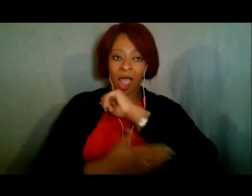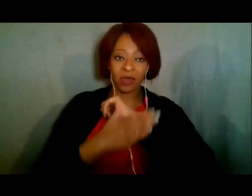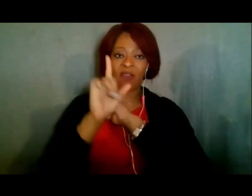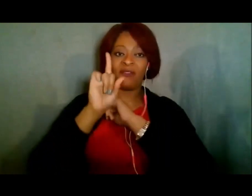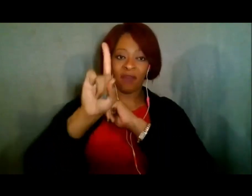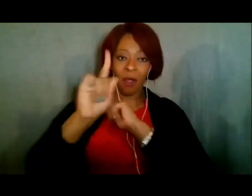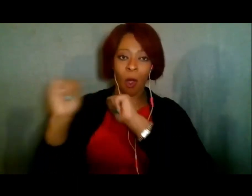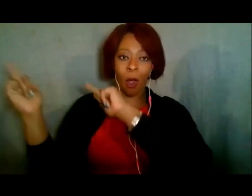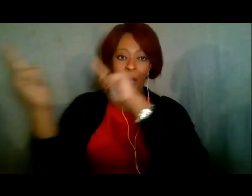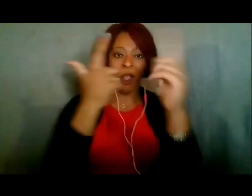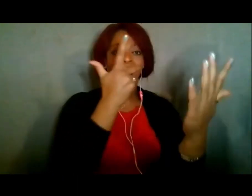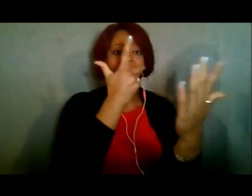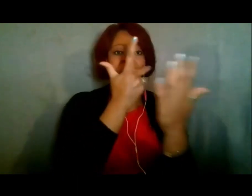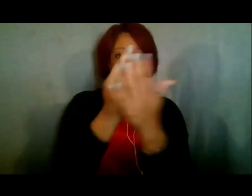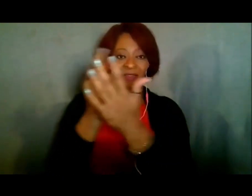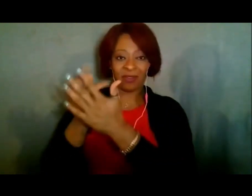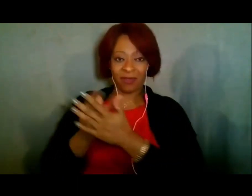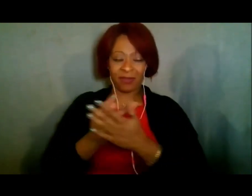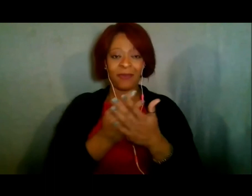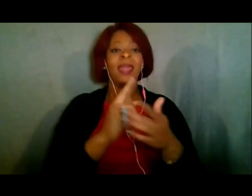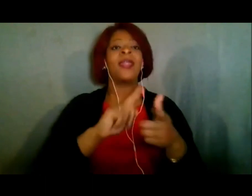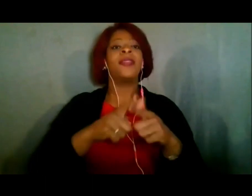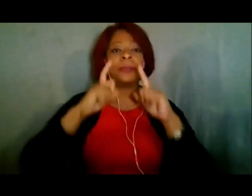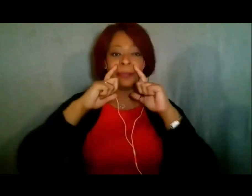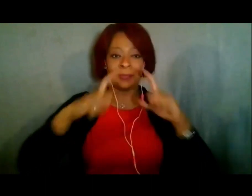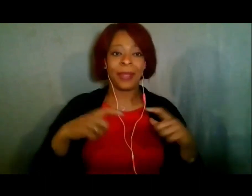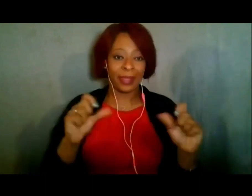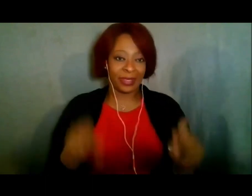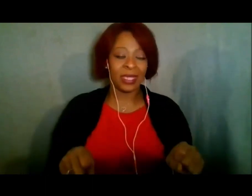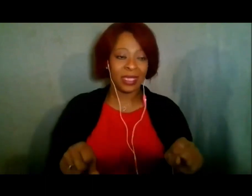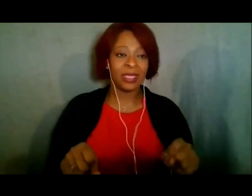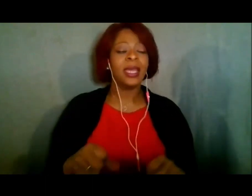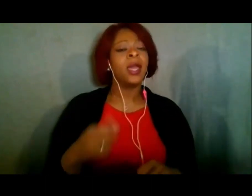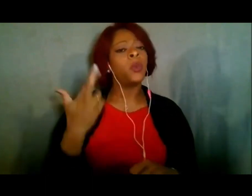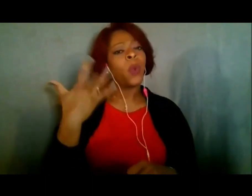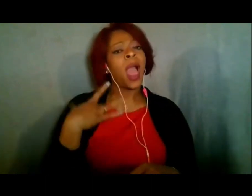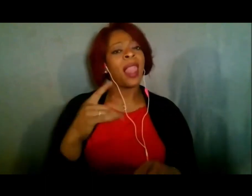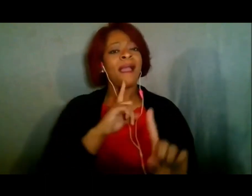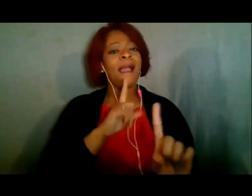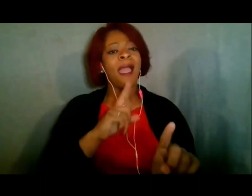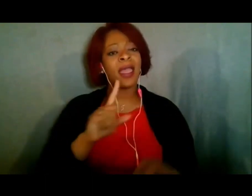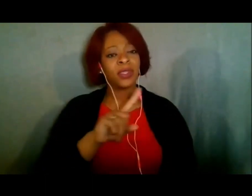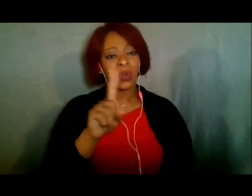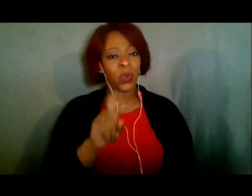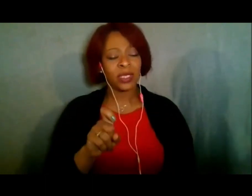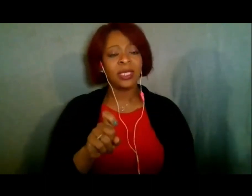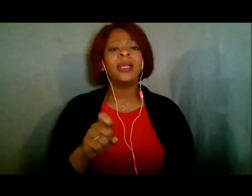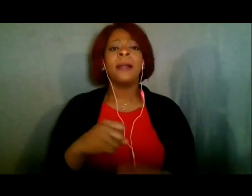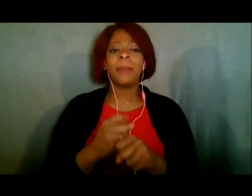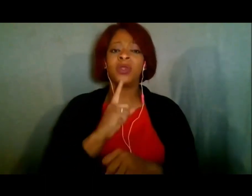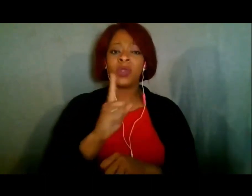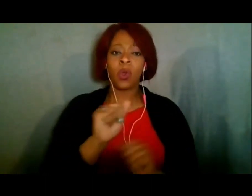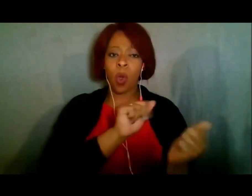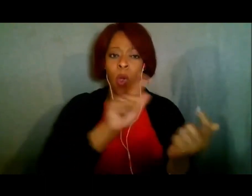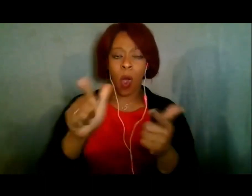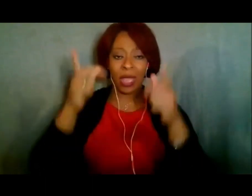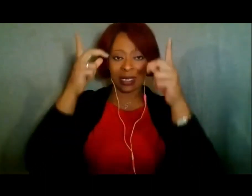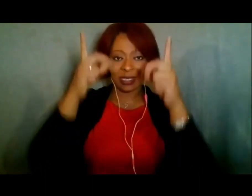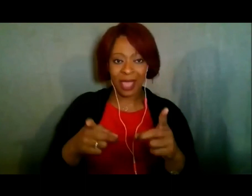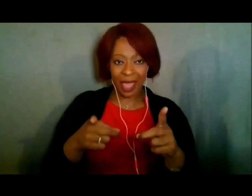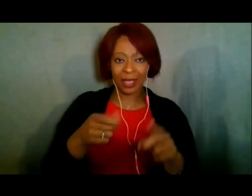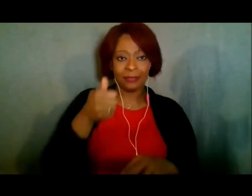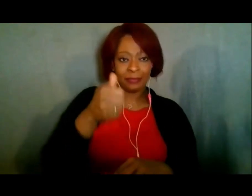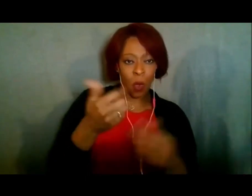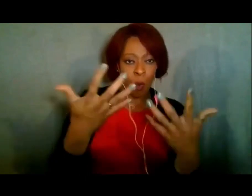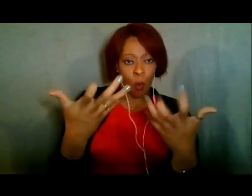Yes. And that's actually one of the reasons that I love answering these questions, is so that everyone can decide if they want the vaccine